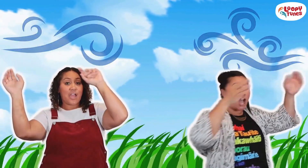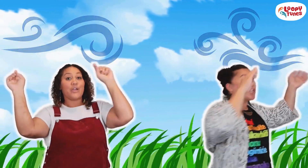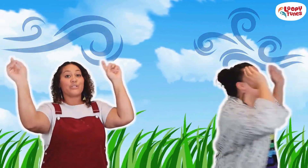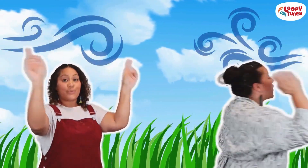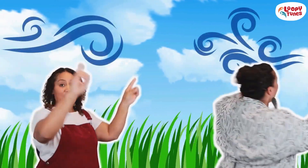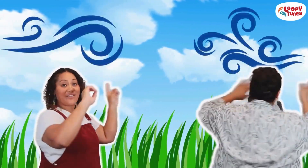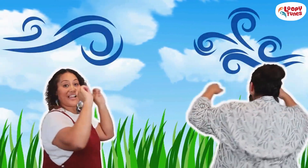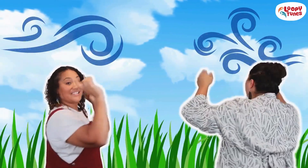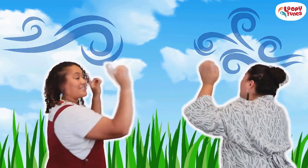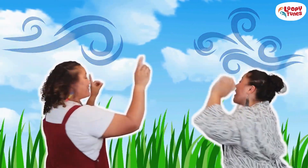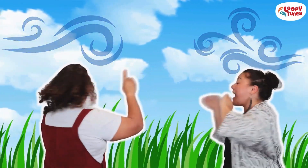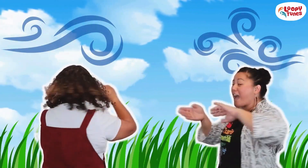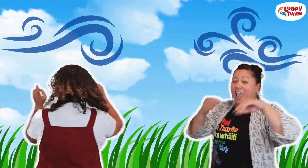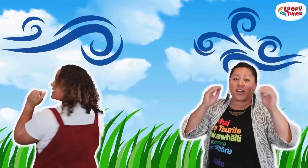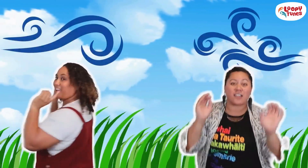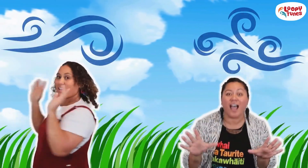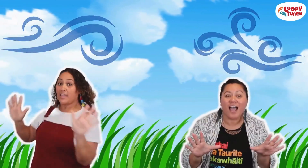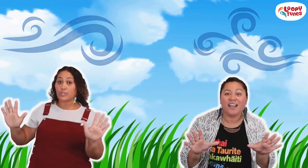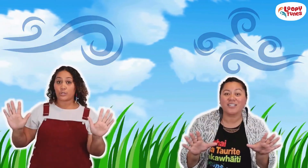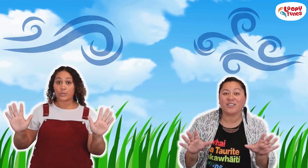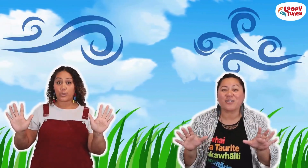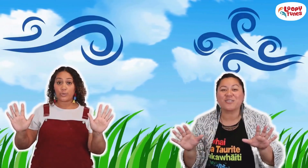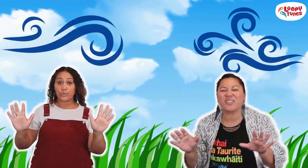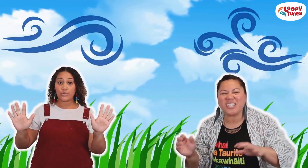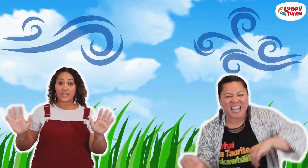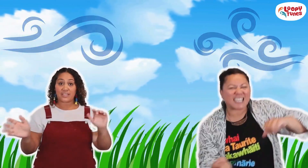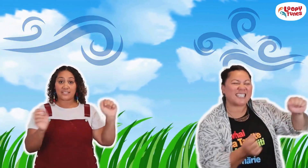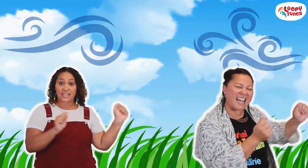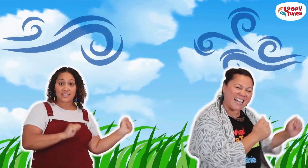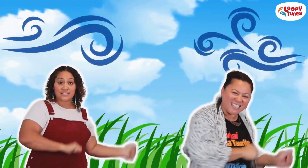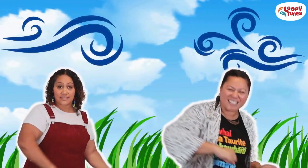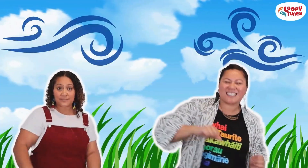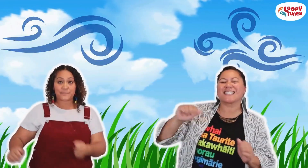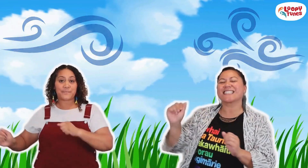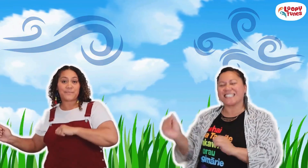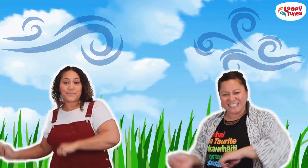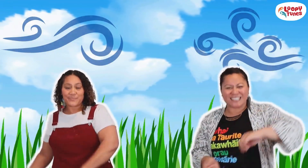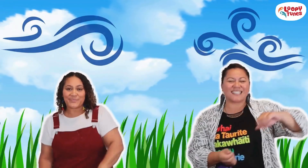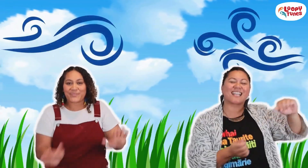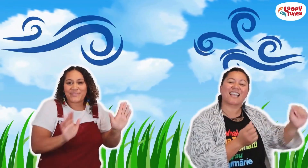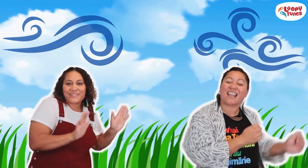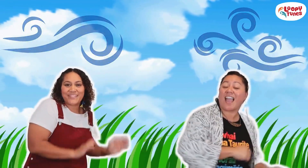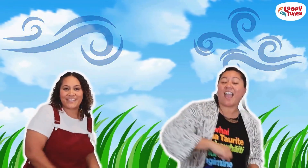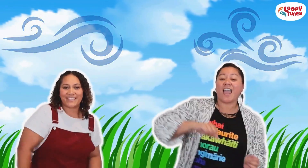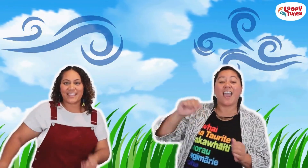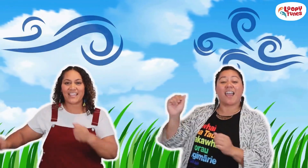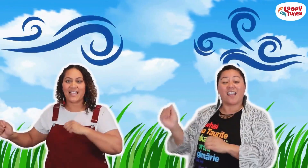side. Twirl round and round to the Ururangi Dance.